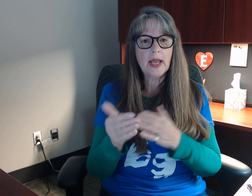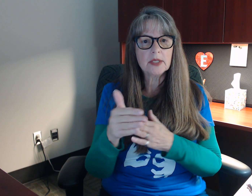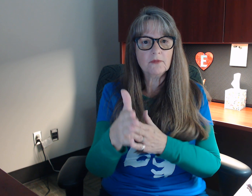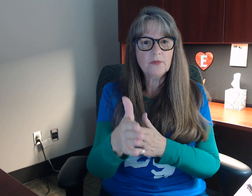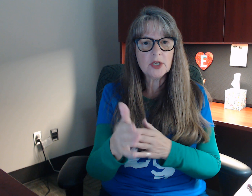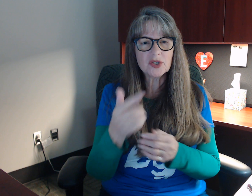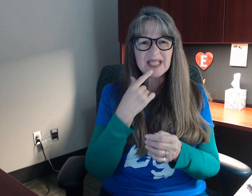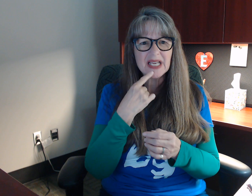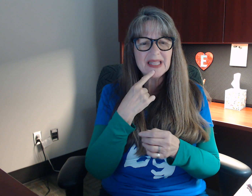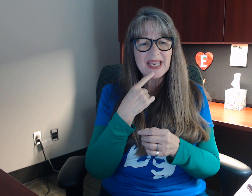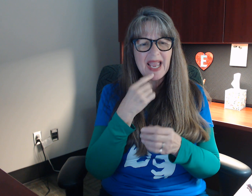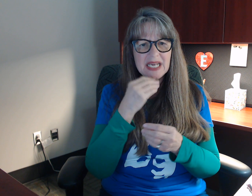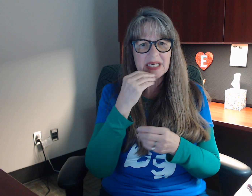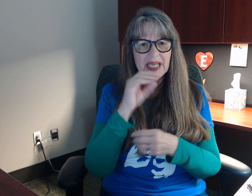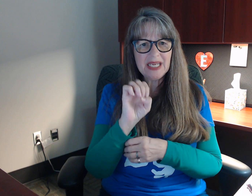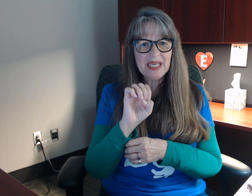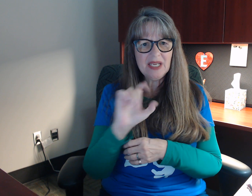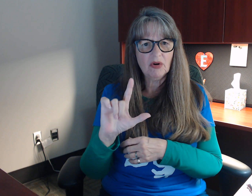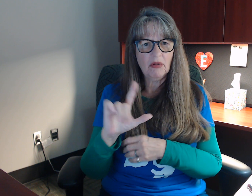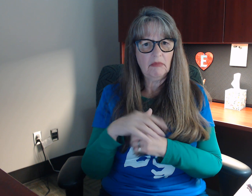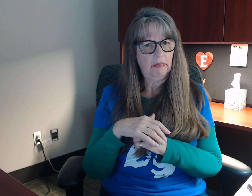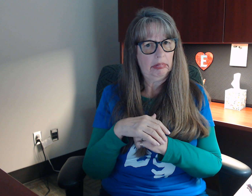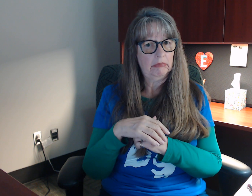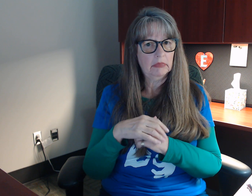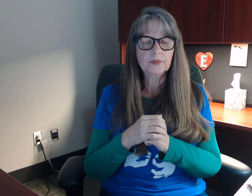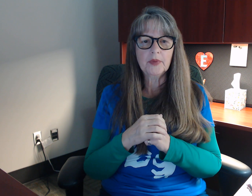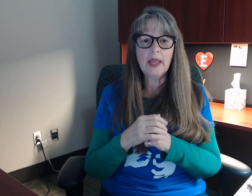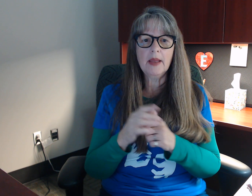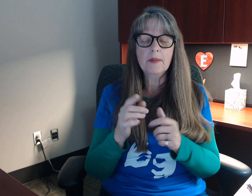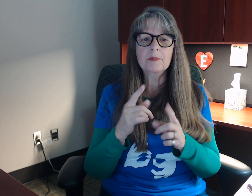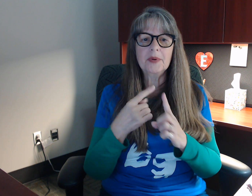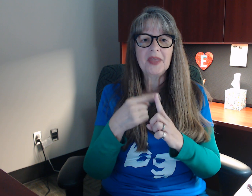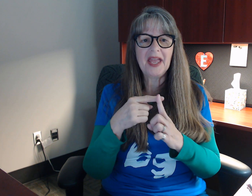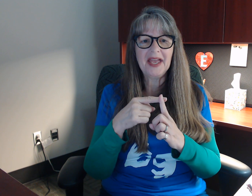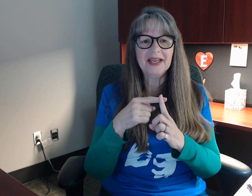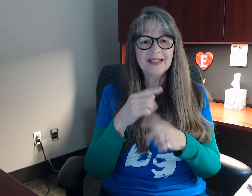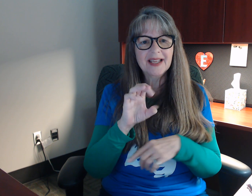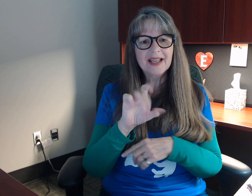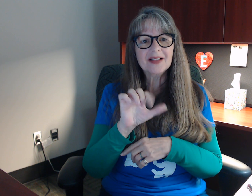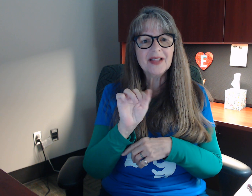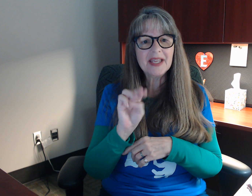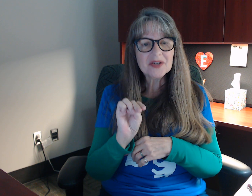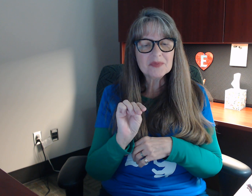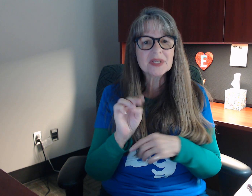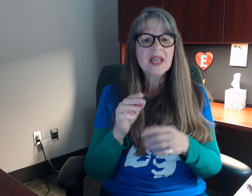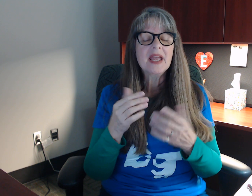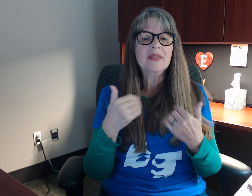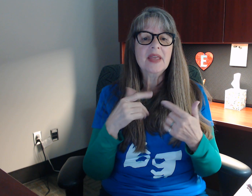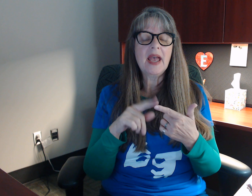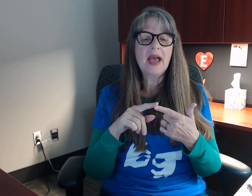some fish. They said they ate eel, but they had clams, and they